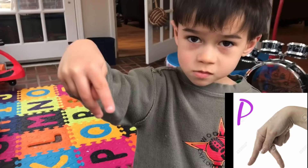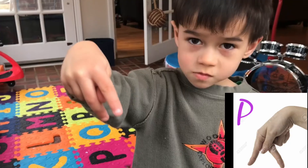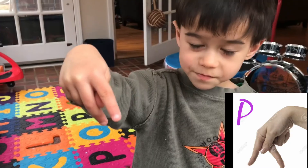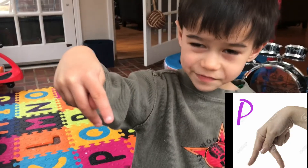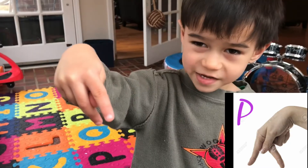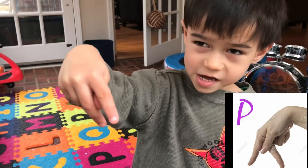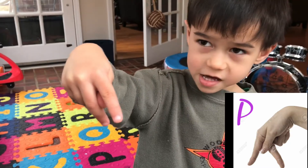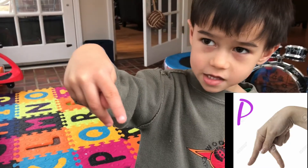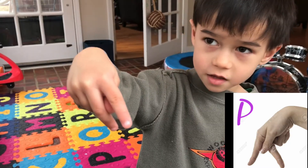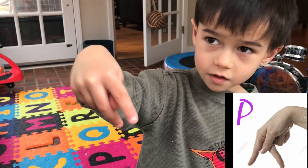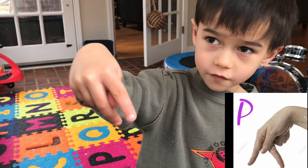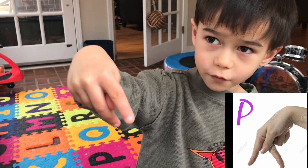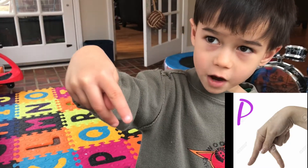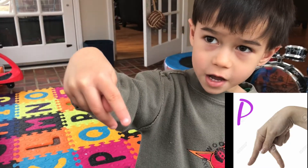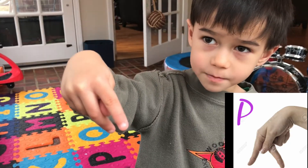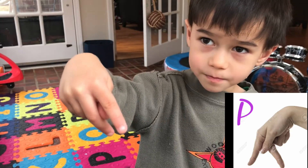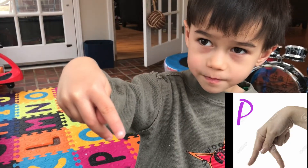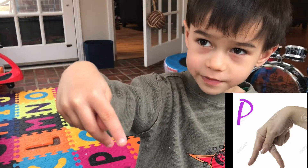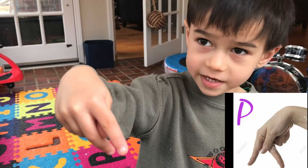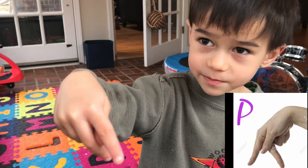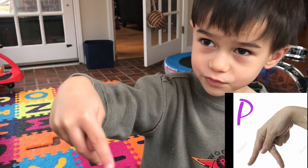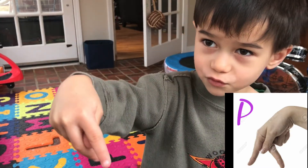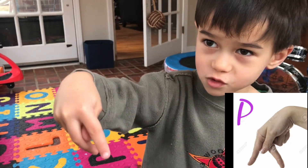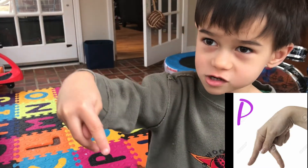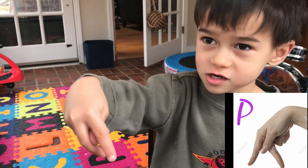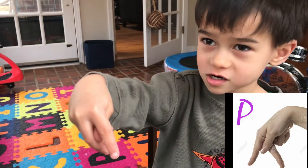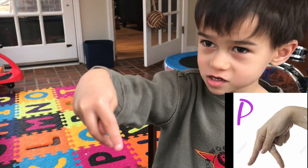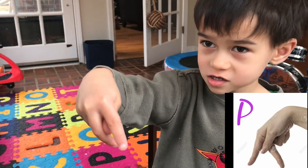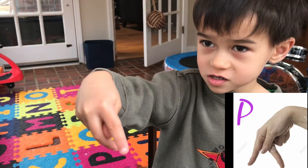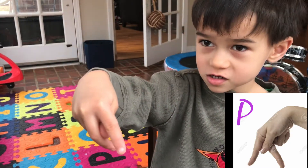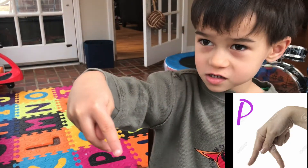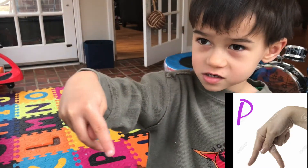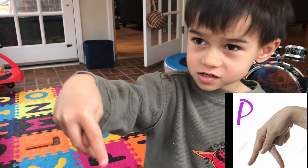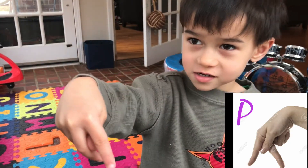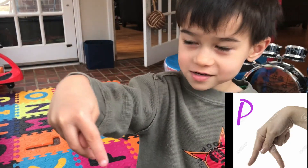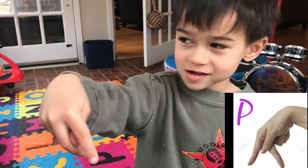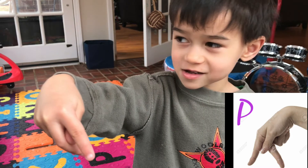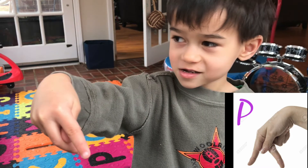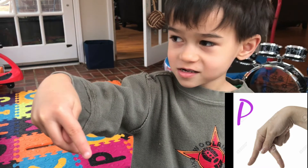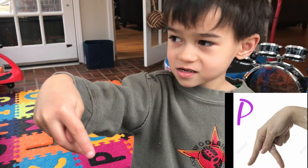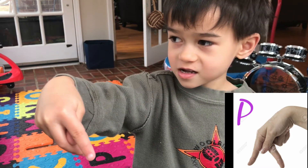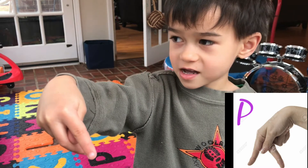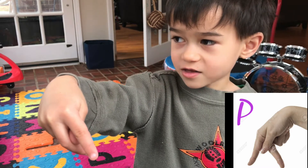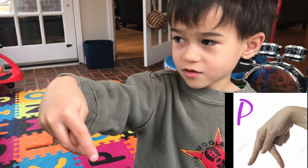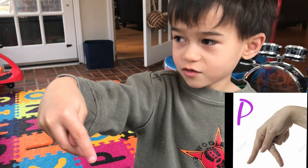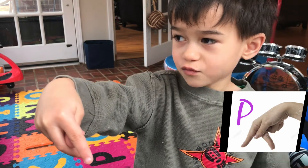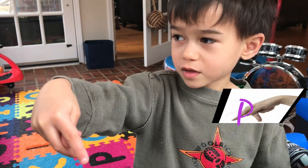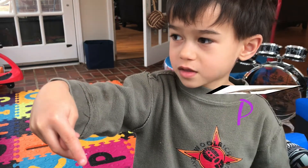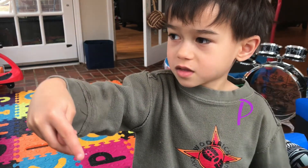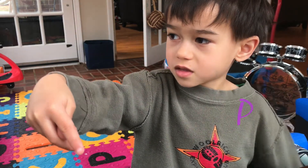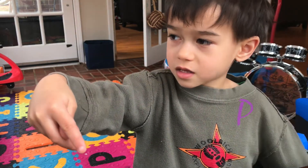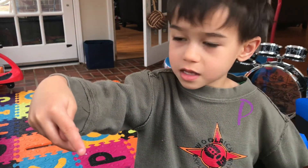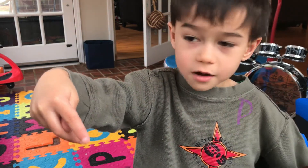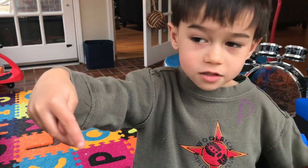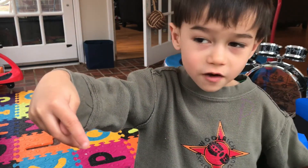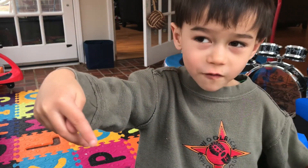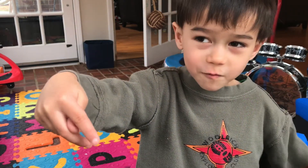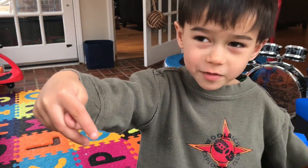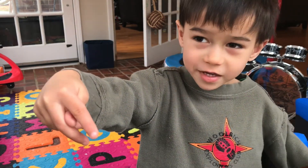B is for people. People! And what's the sound of P? What's